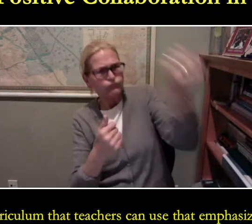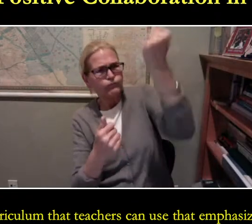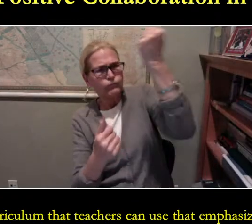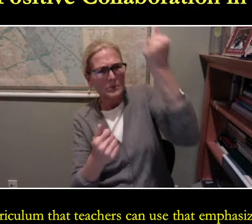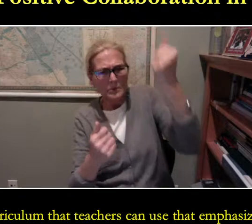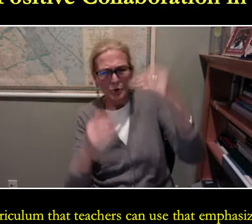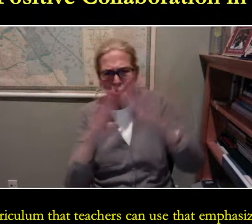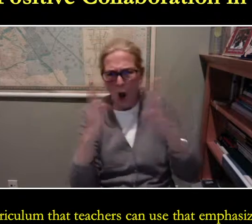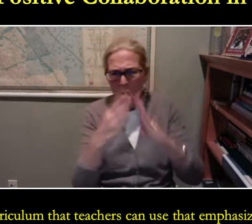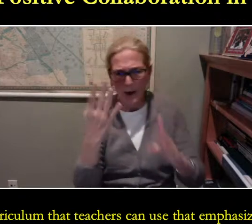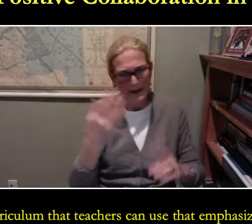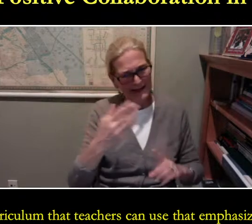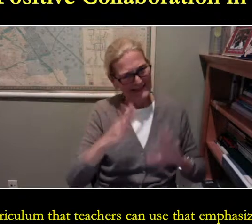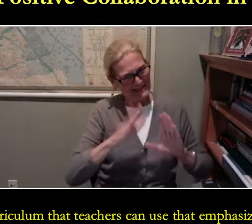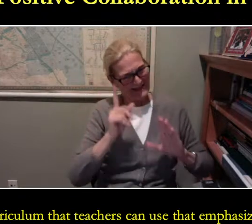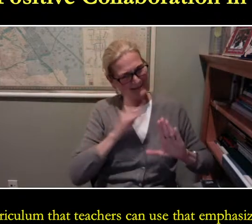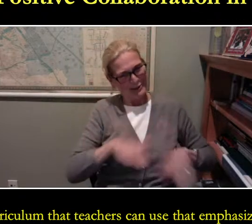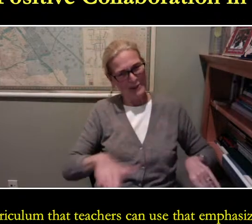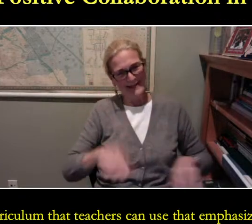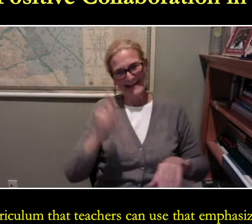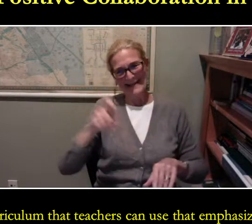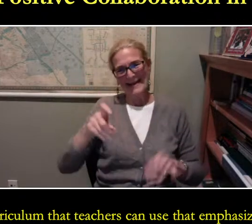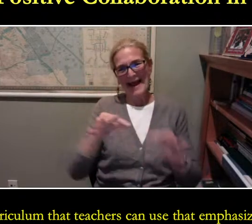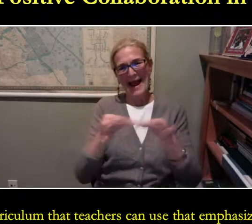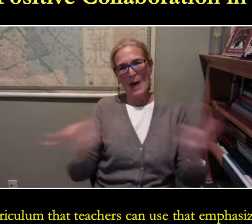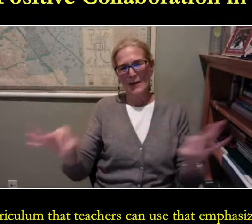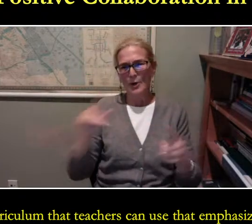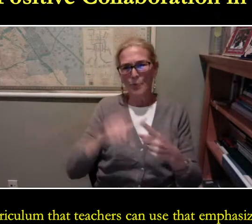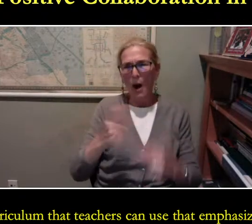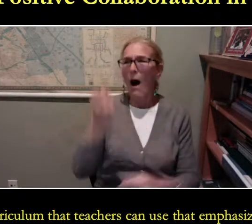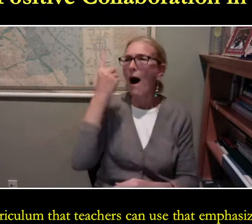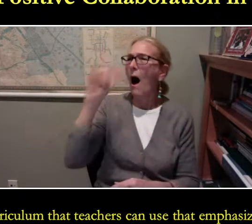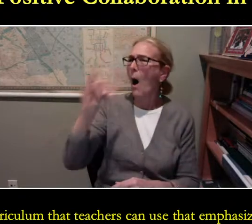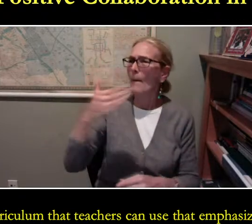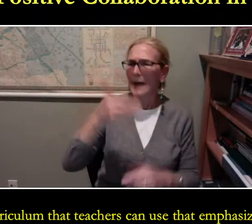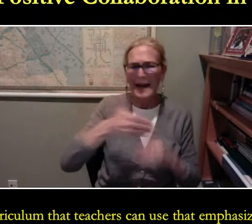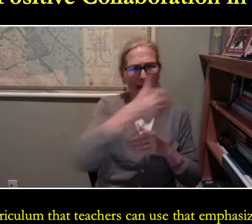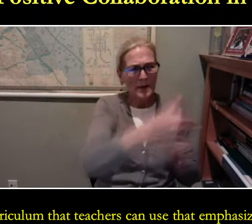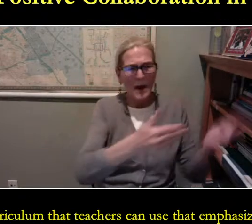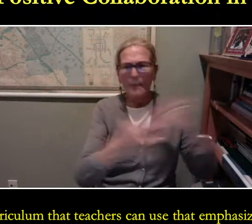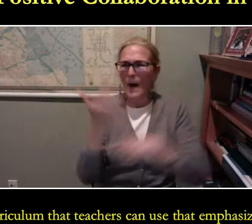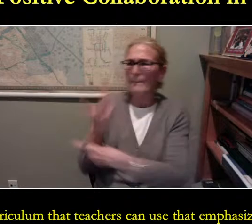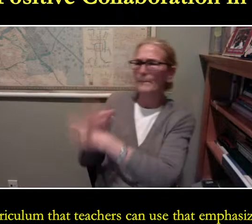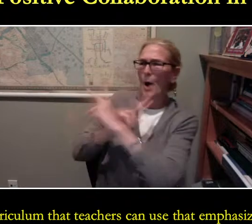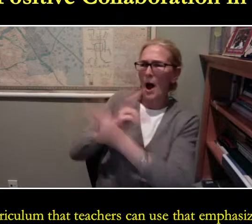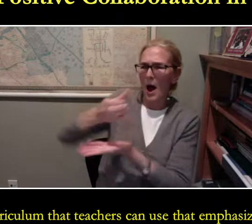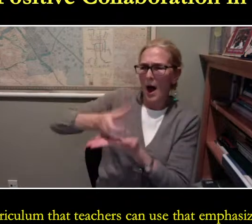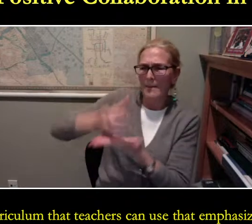this hearing family in the house. And it might be a deaf child having no idea that